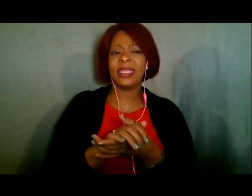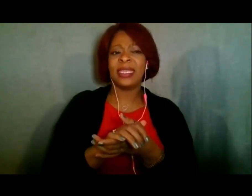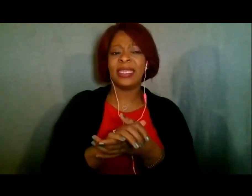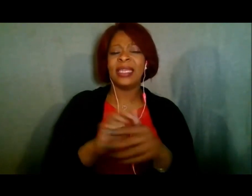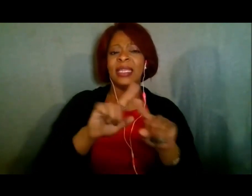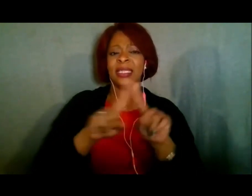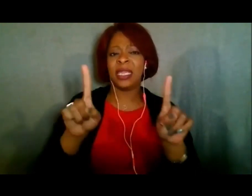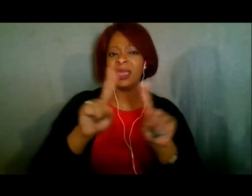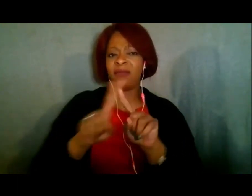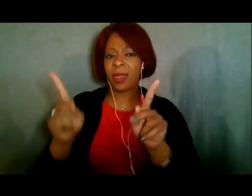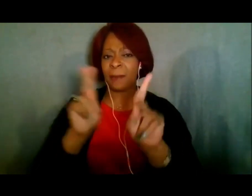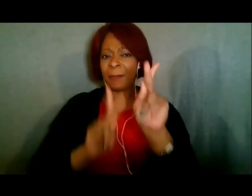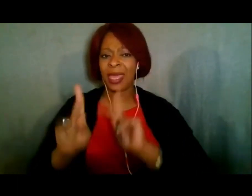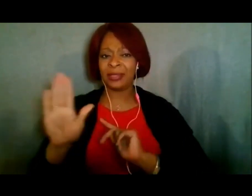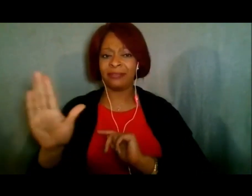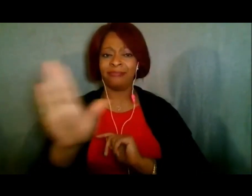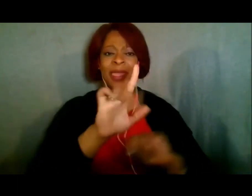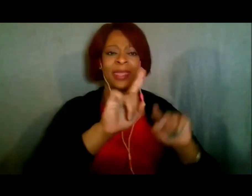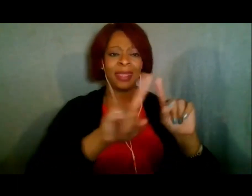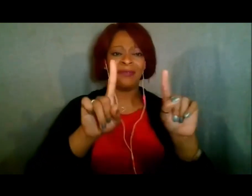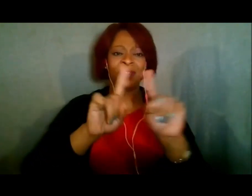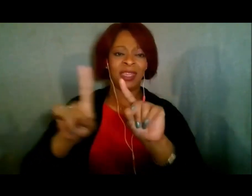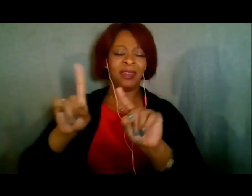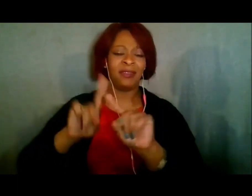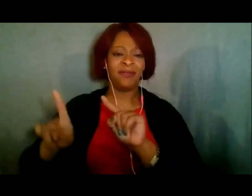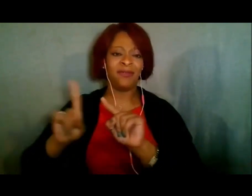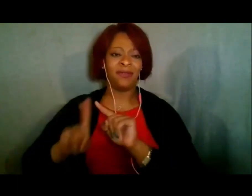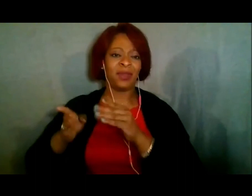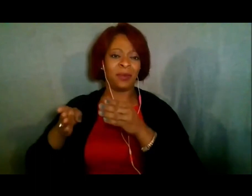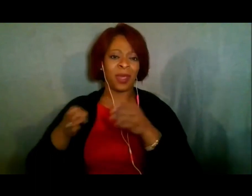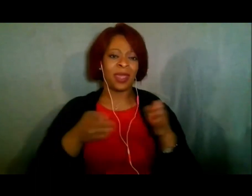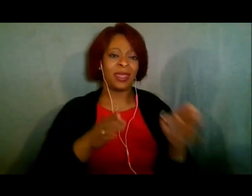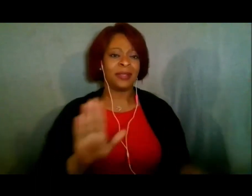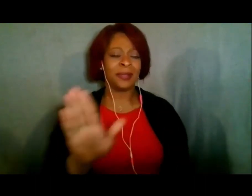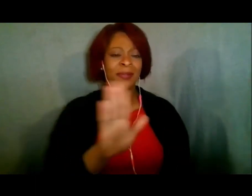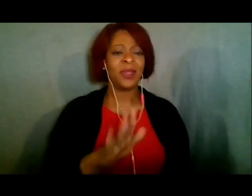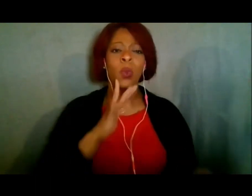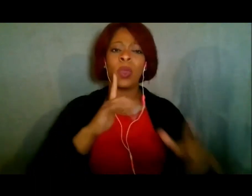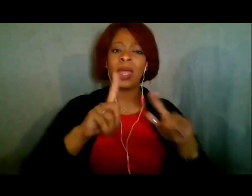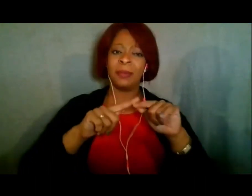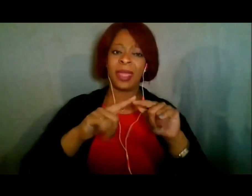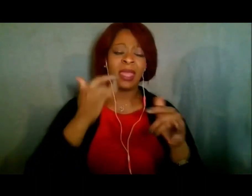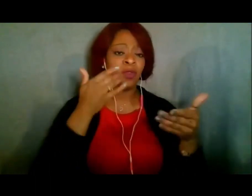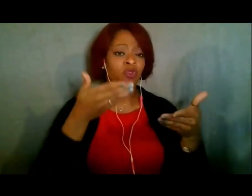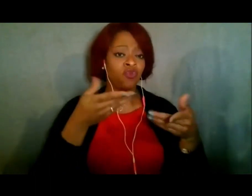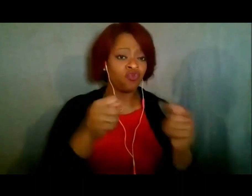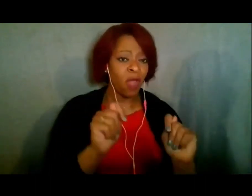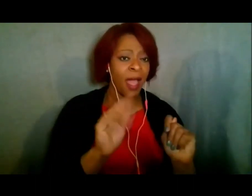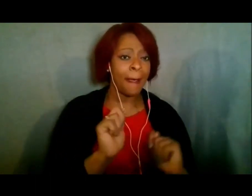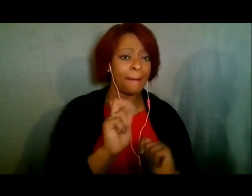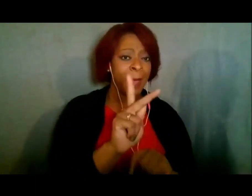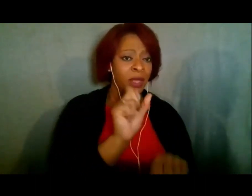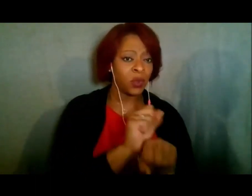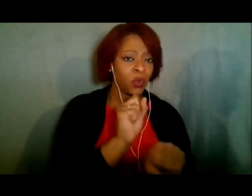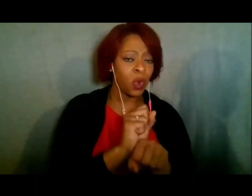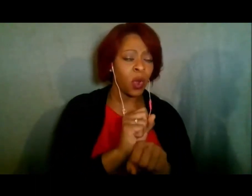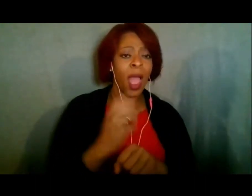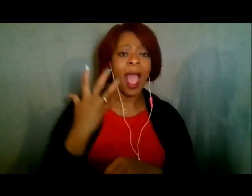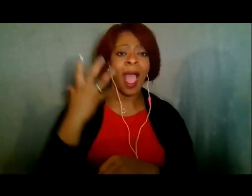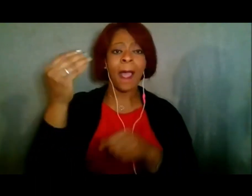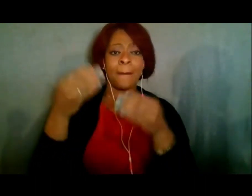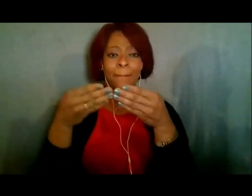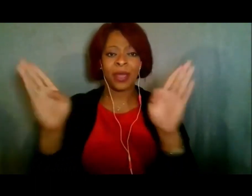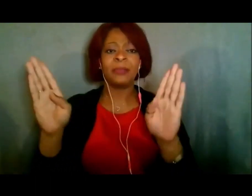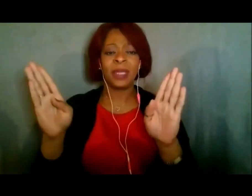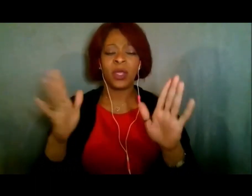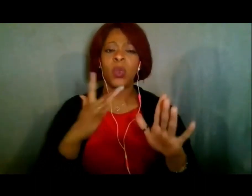different places are doing it different ways. So it depends if you're trying to go to work or go back out in the public, and that'll